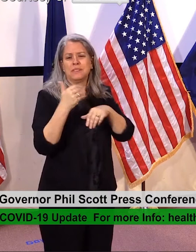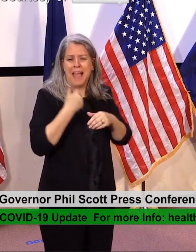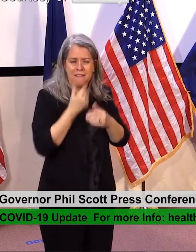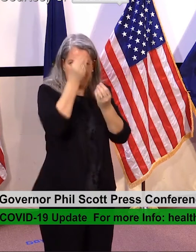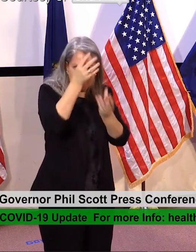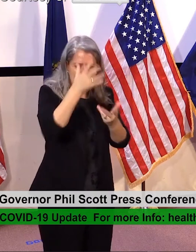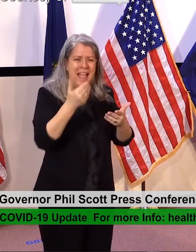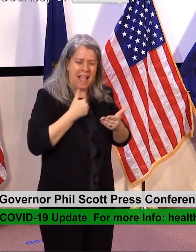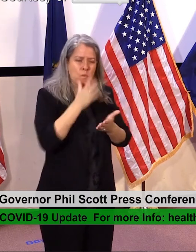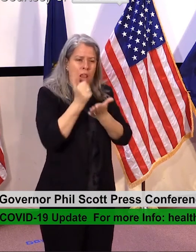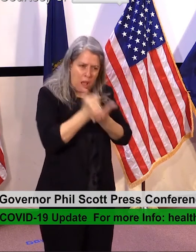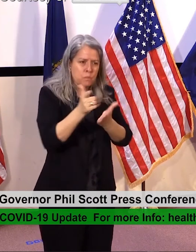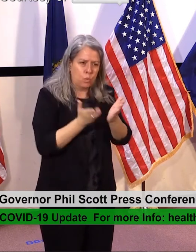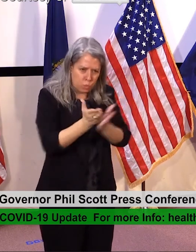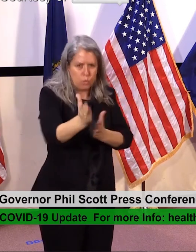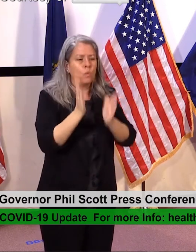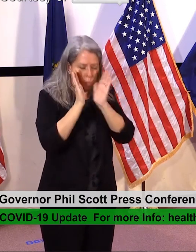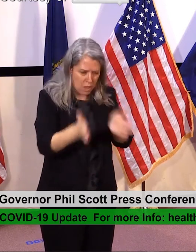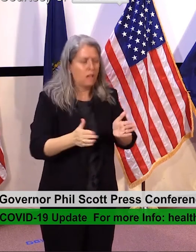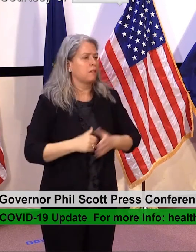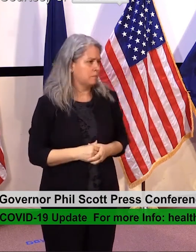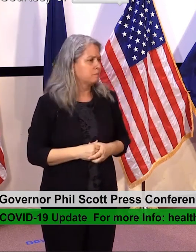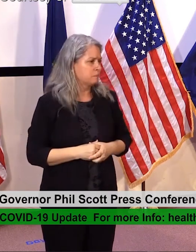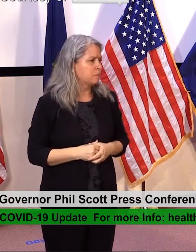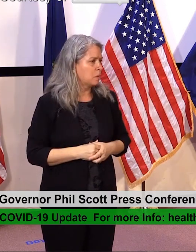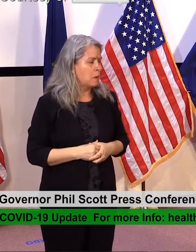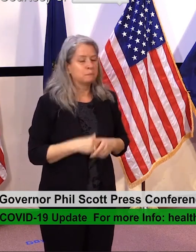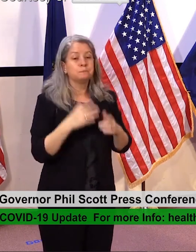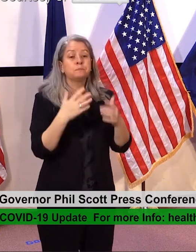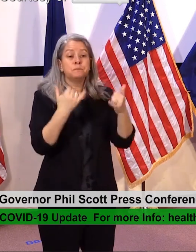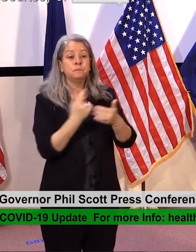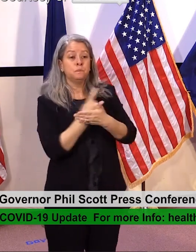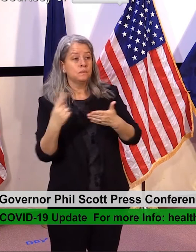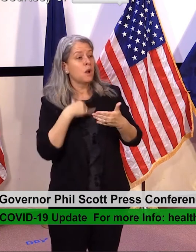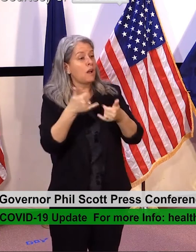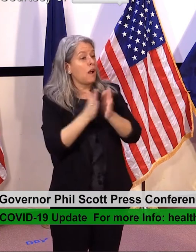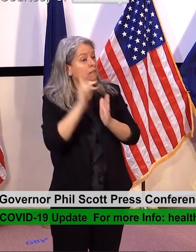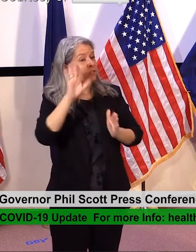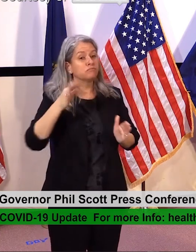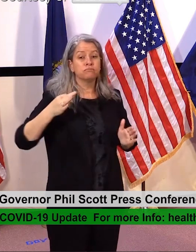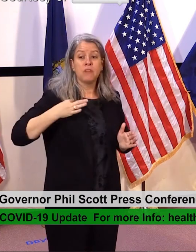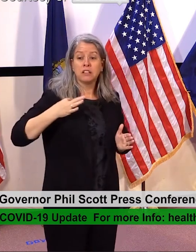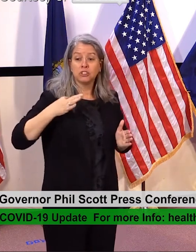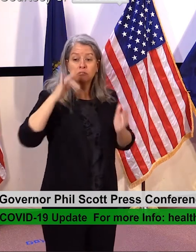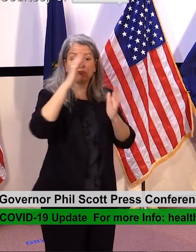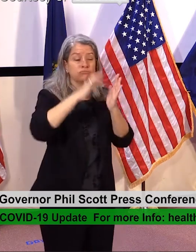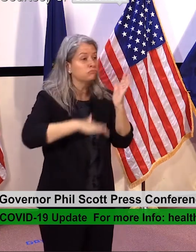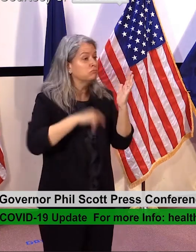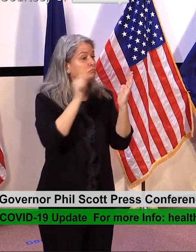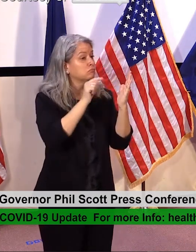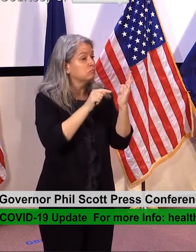this. Earlier this week, I also called on Vermonters to support our COVID-19 response.